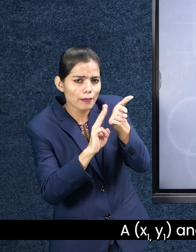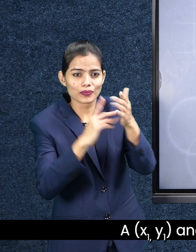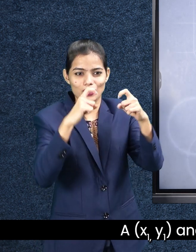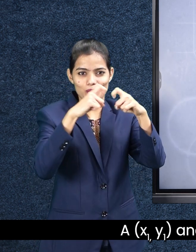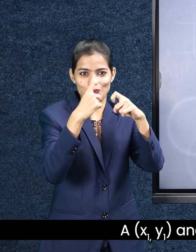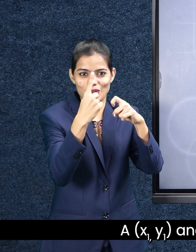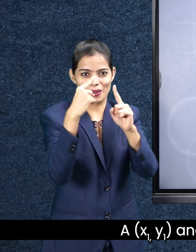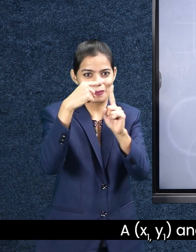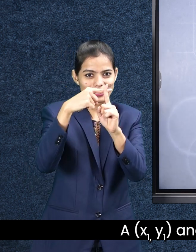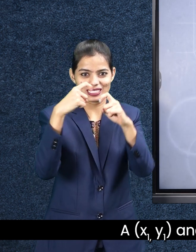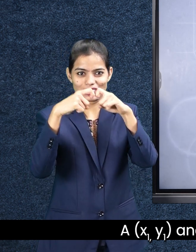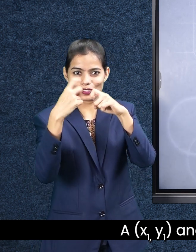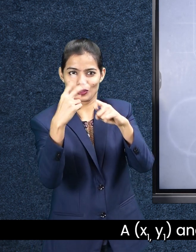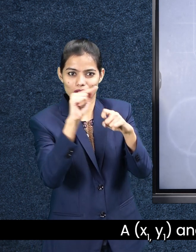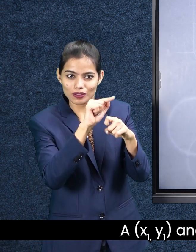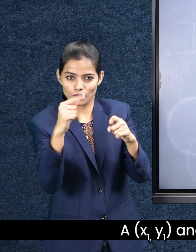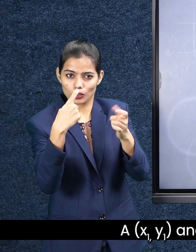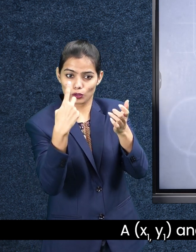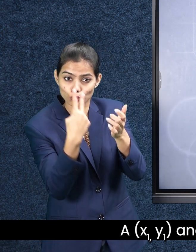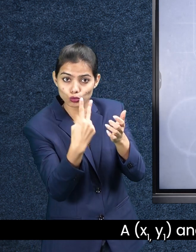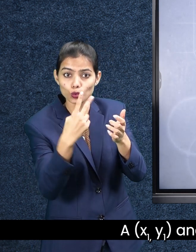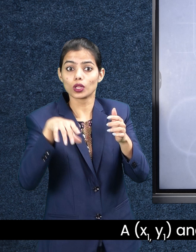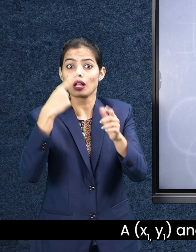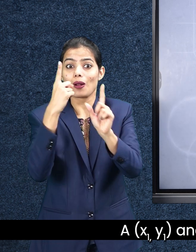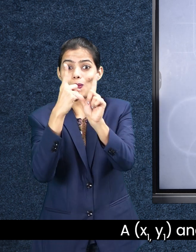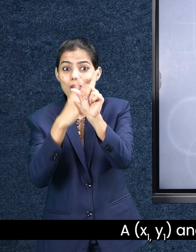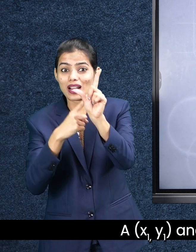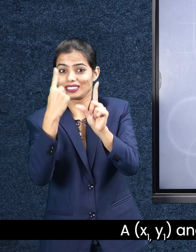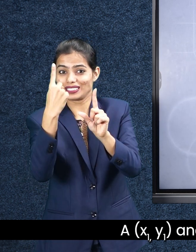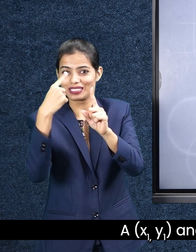2, y1 plus y2 by 2.